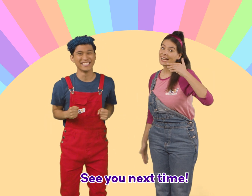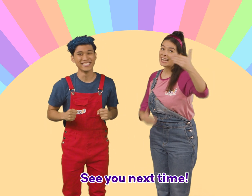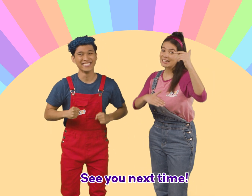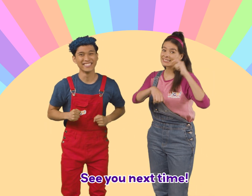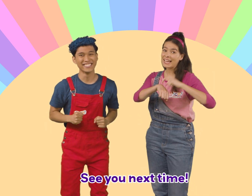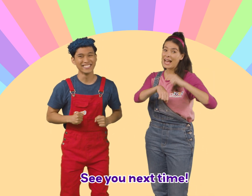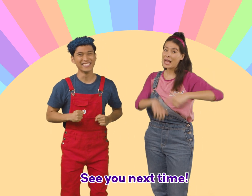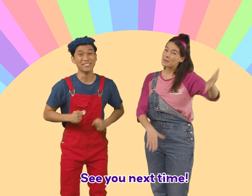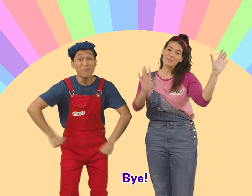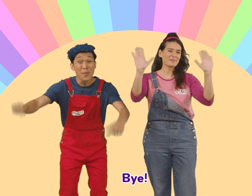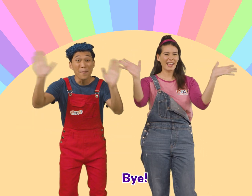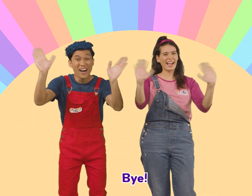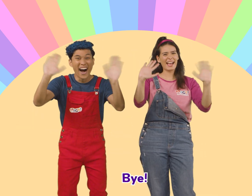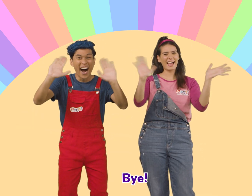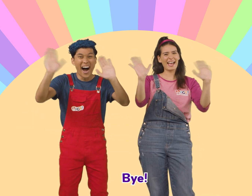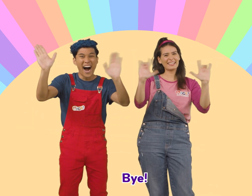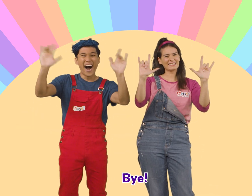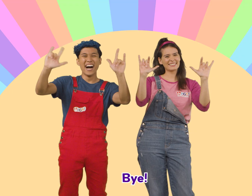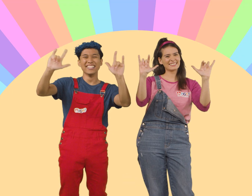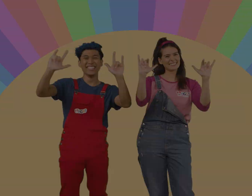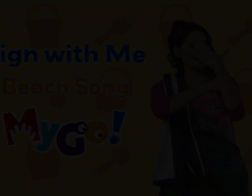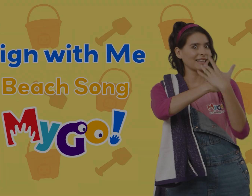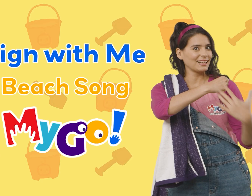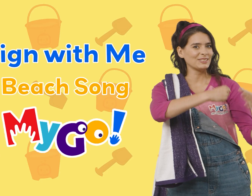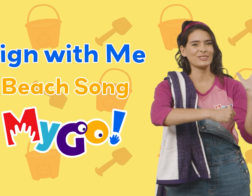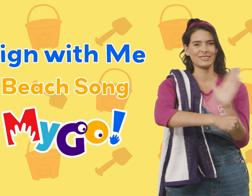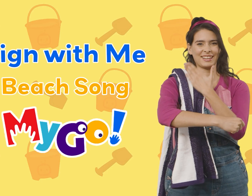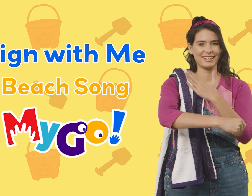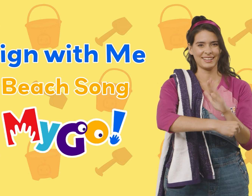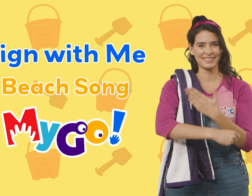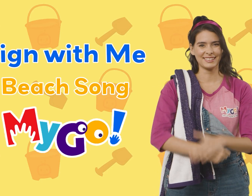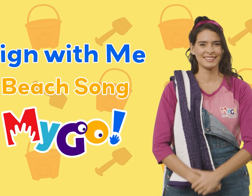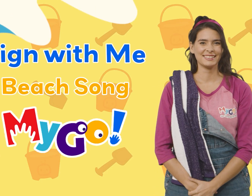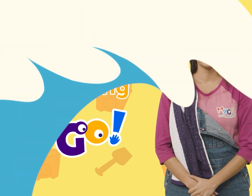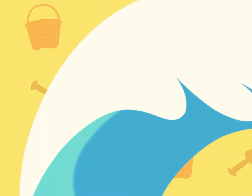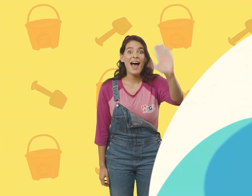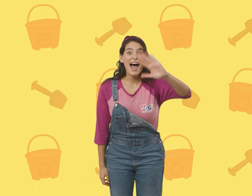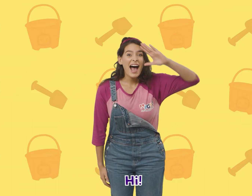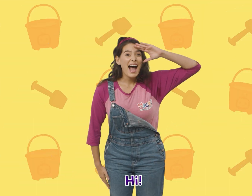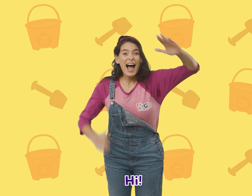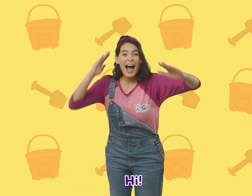See you next time. Bye. Bye. Beach song.